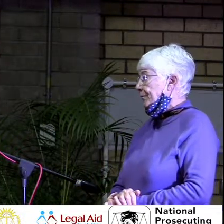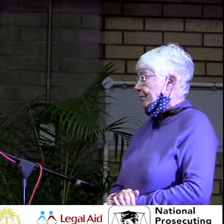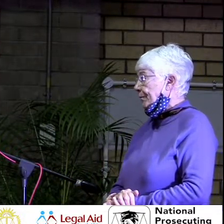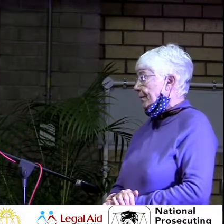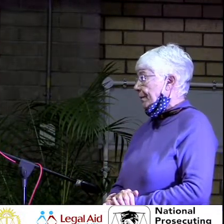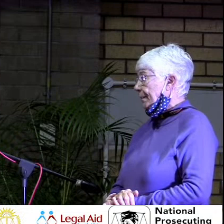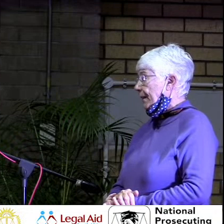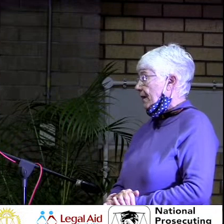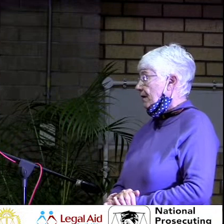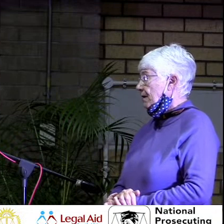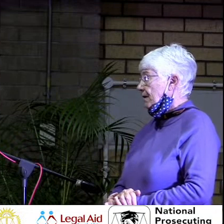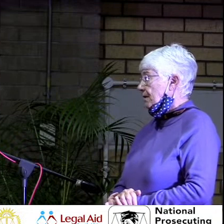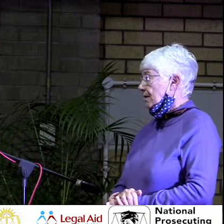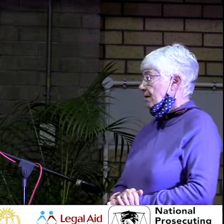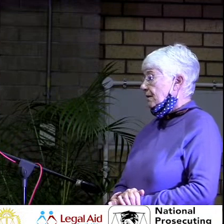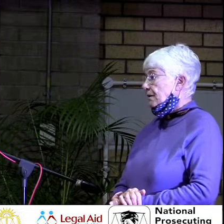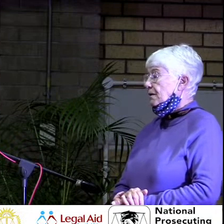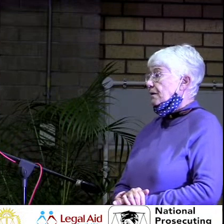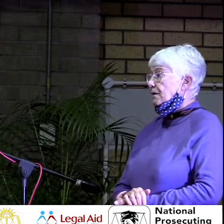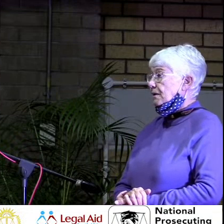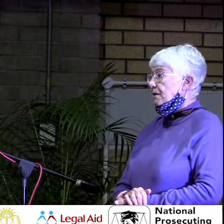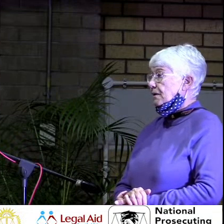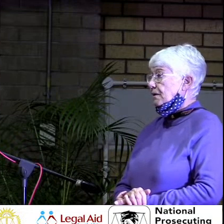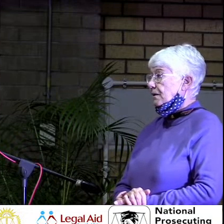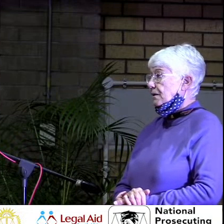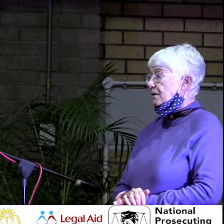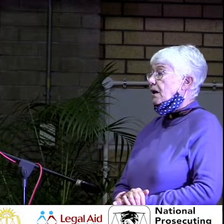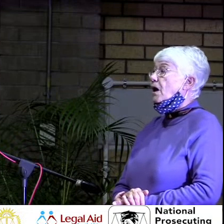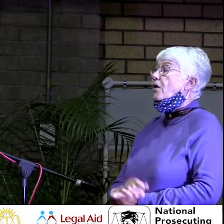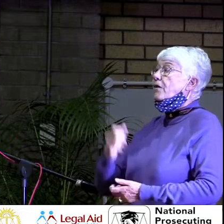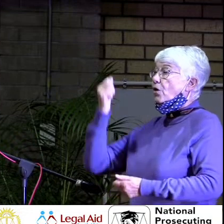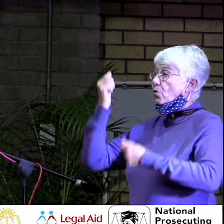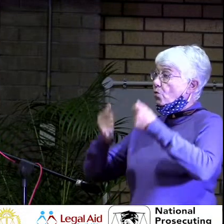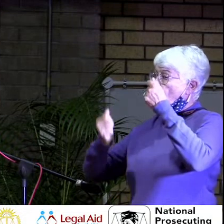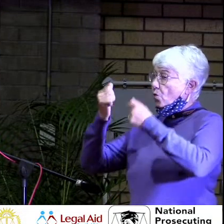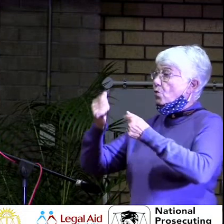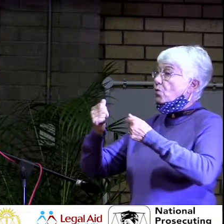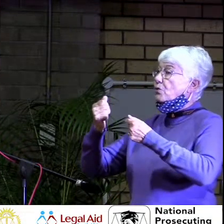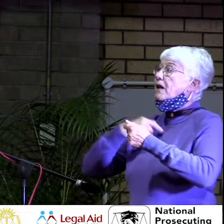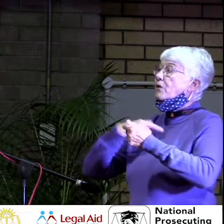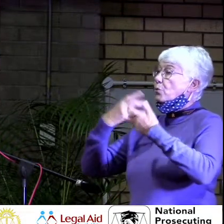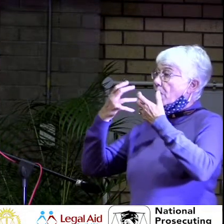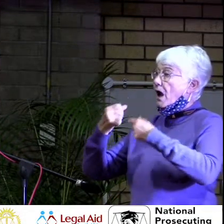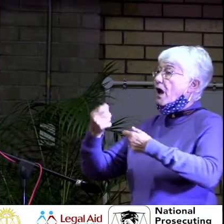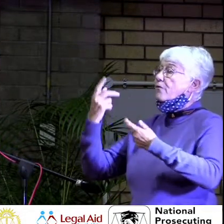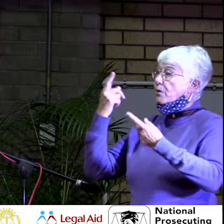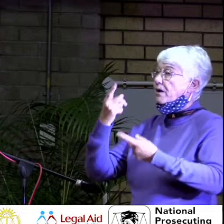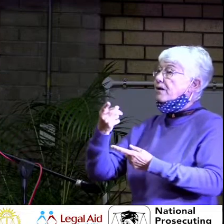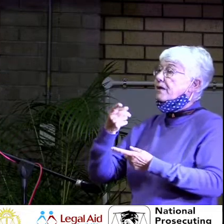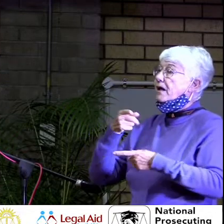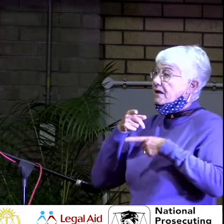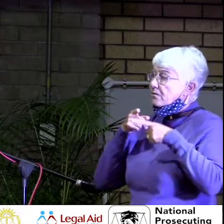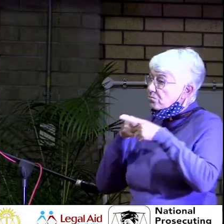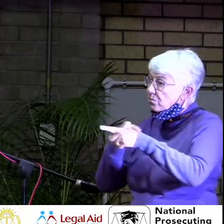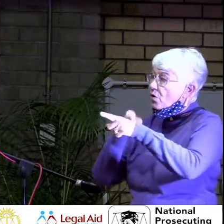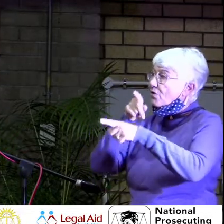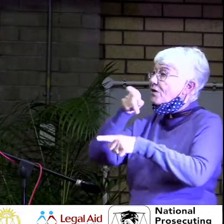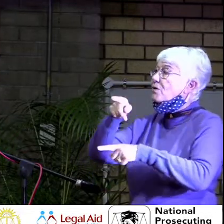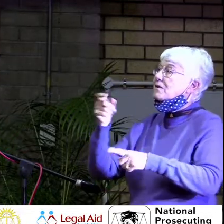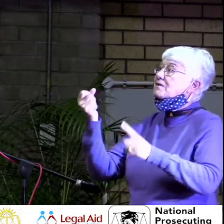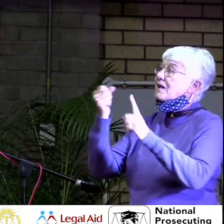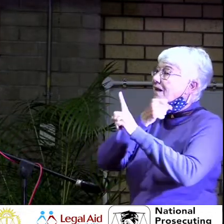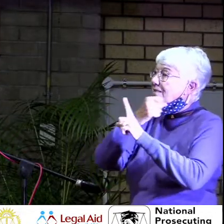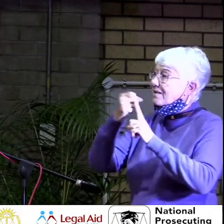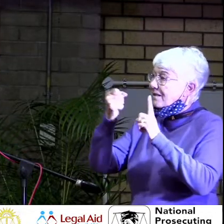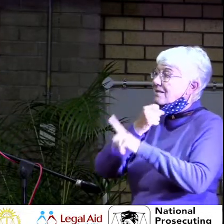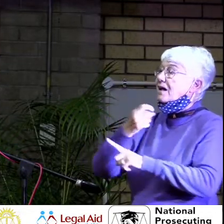offences court, and as you all would know, at Belleville Court. At the dedicated sexual offences court, we've